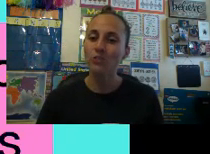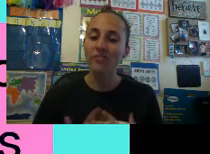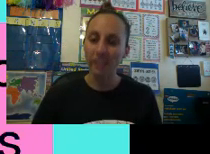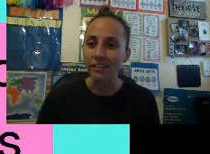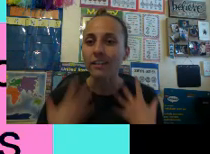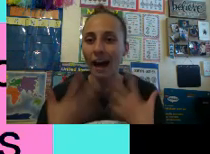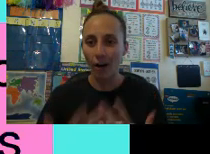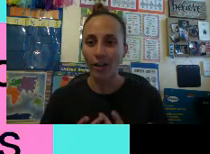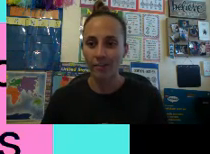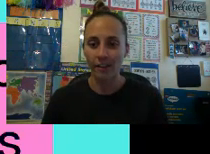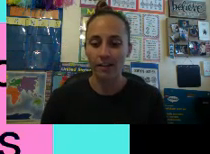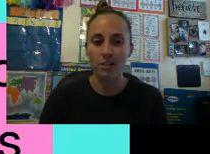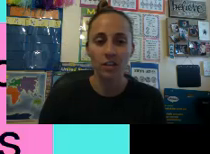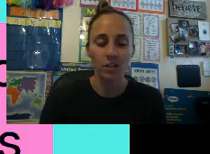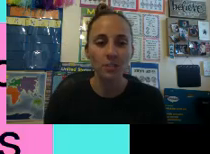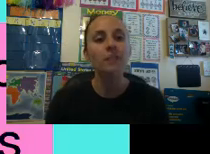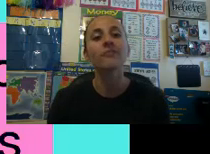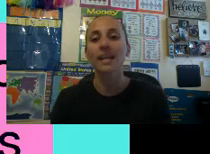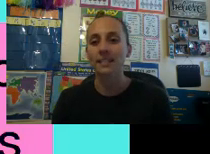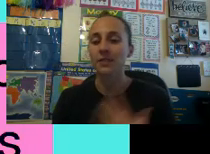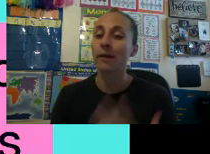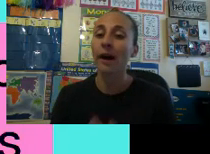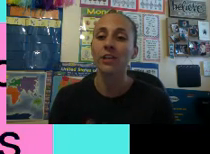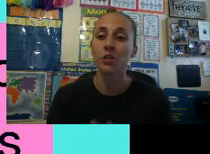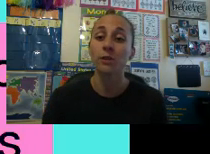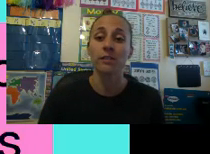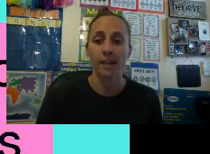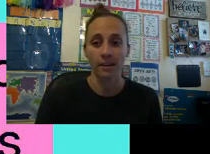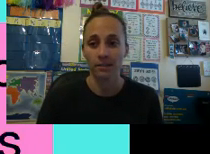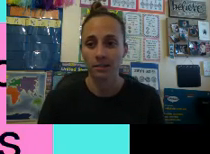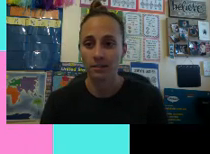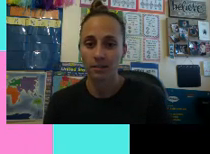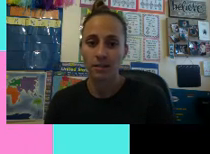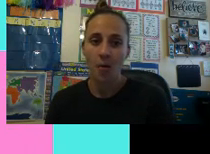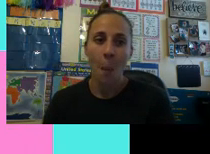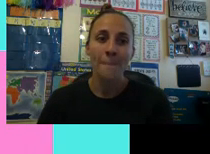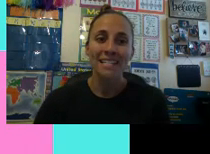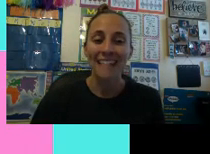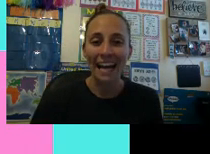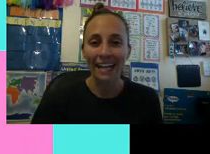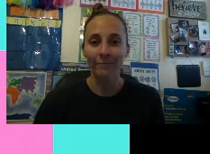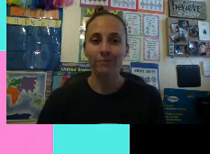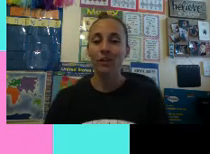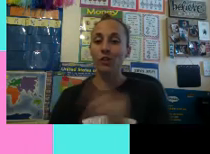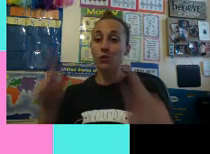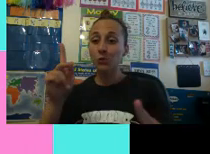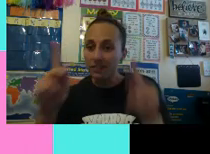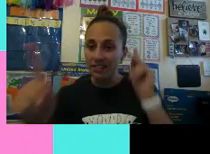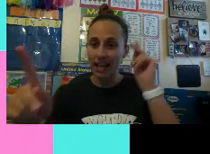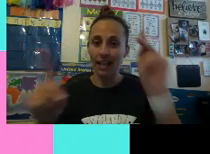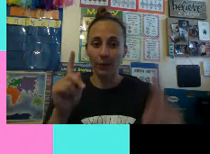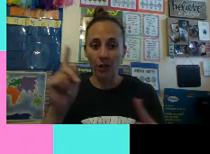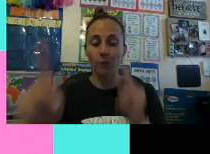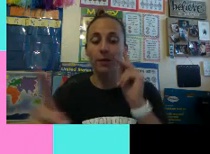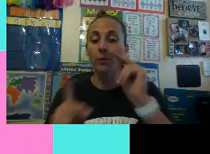It makes you feel how they're feeling. So they use their face and their body too with their hands. Signing, the use of